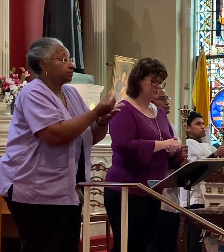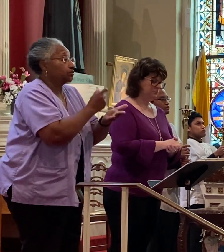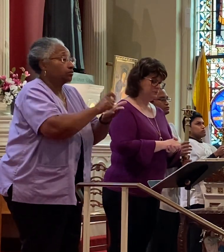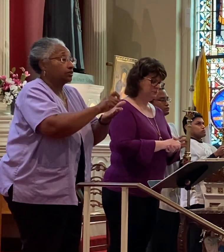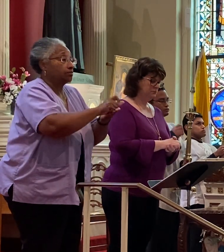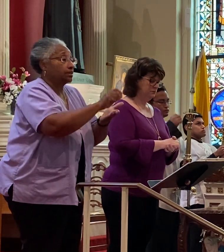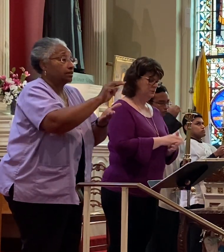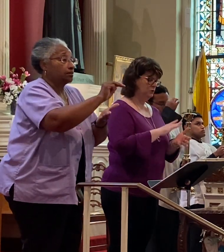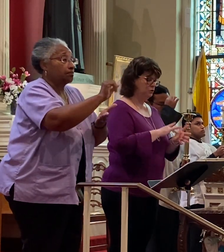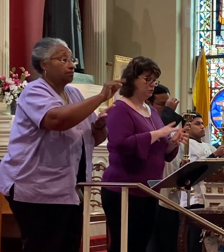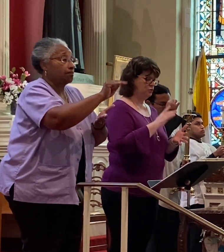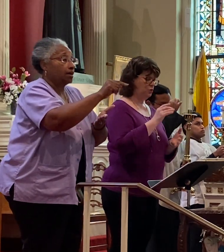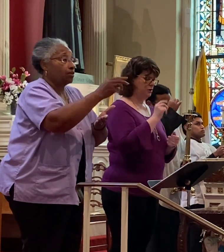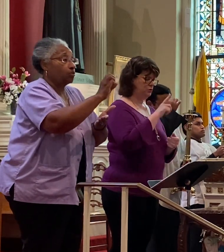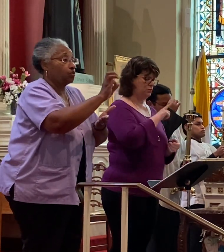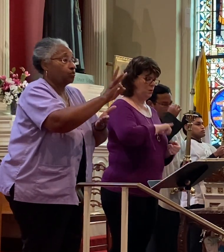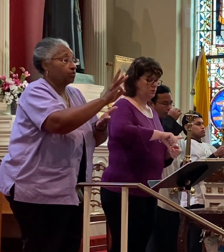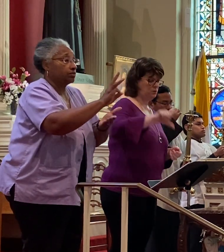according to Matthew.